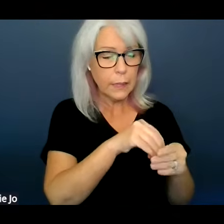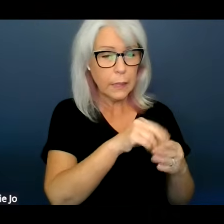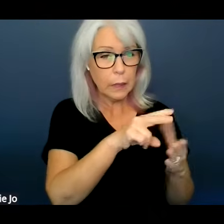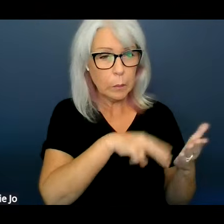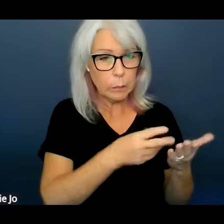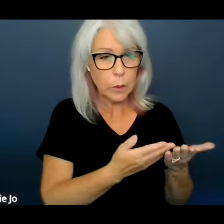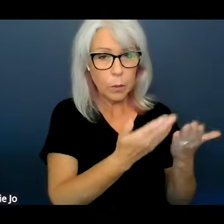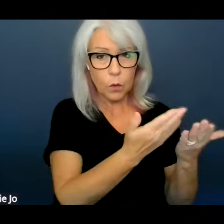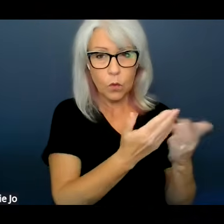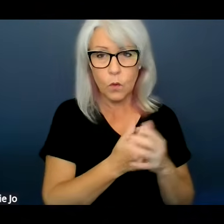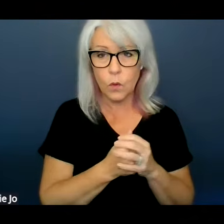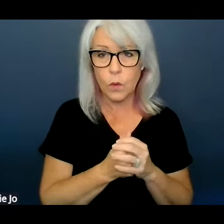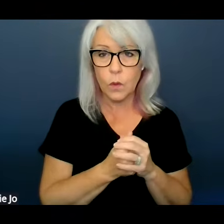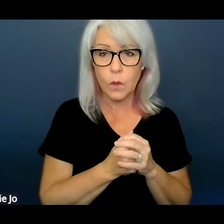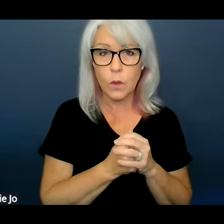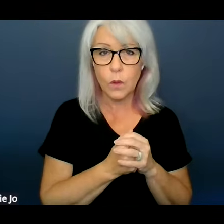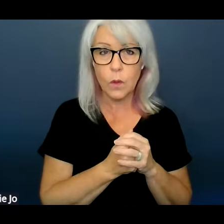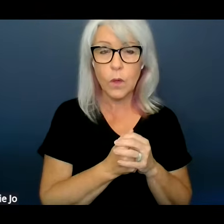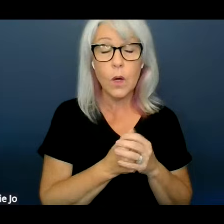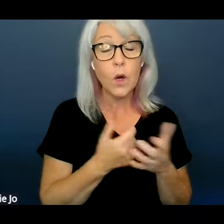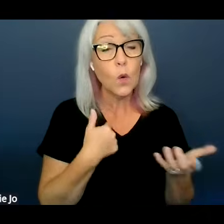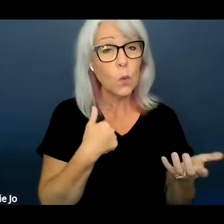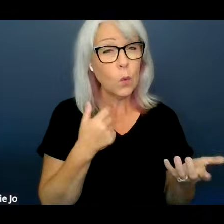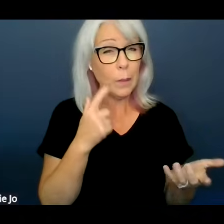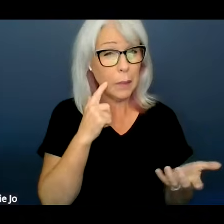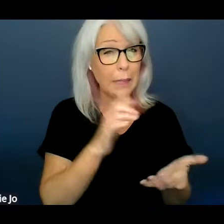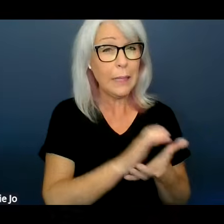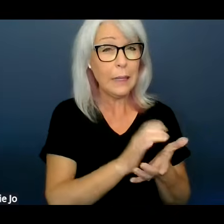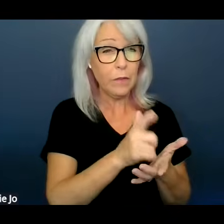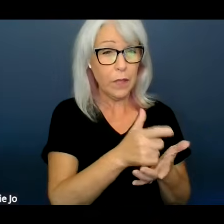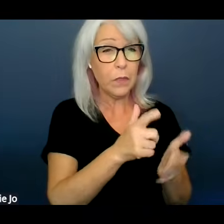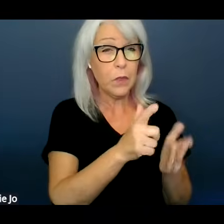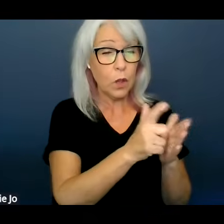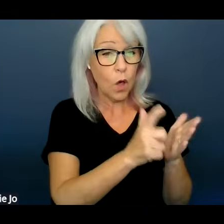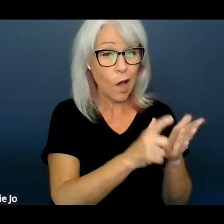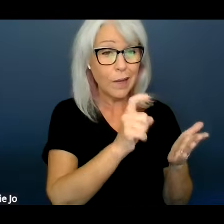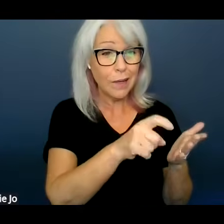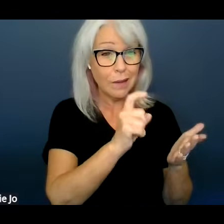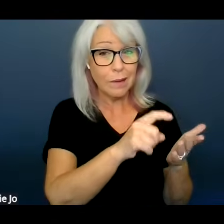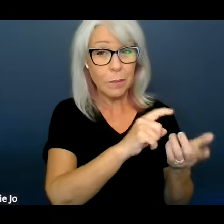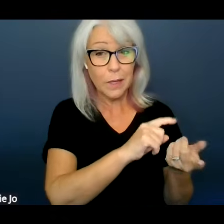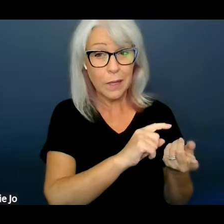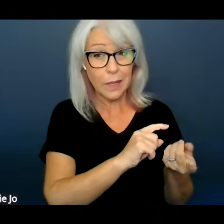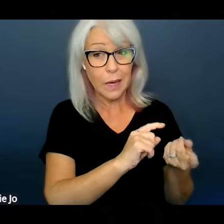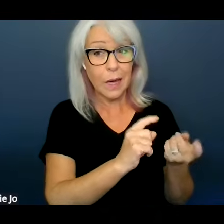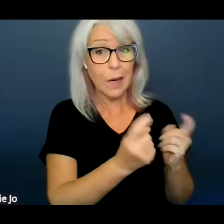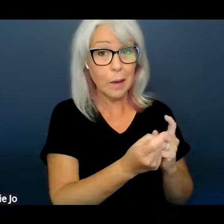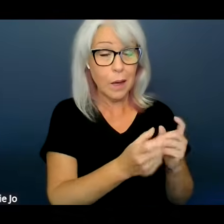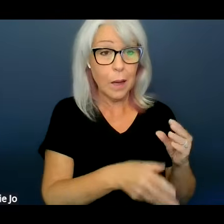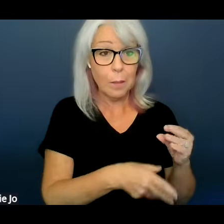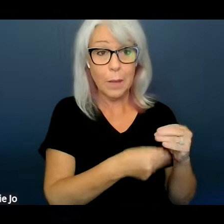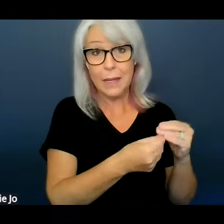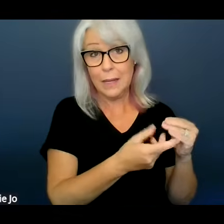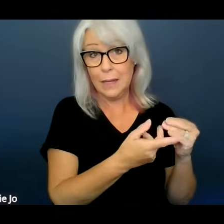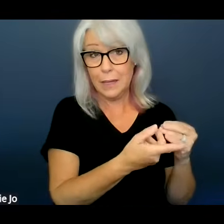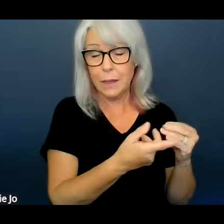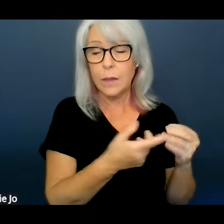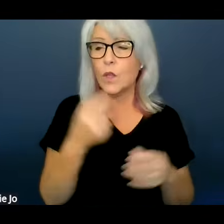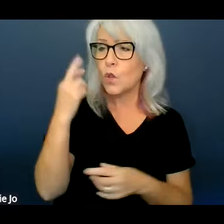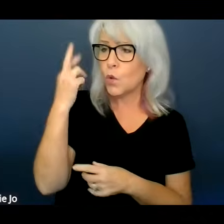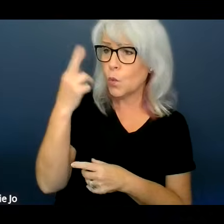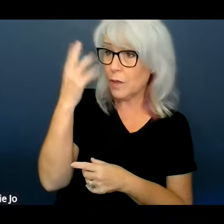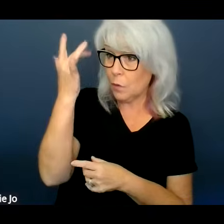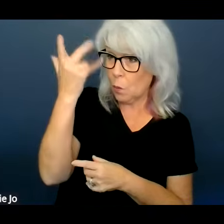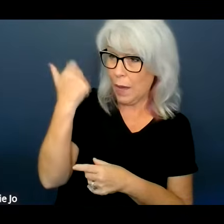the law being amended needs to be referenced in some fashion. And again, the reason that I moved it into the